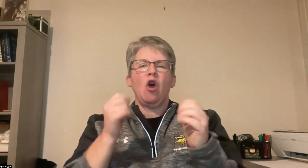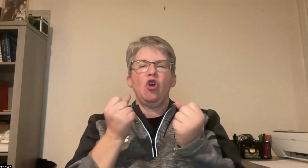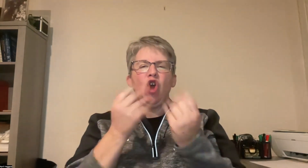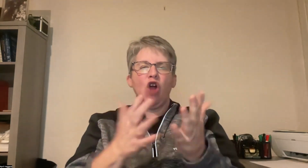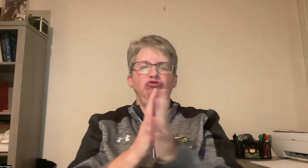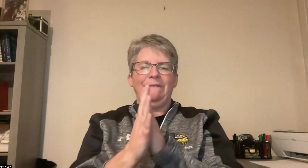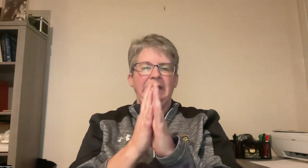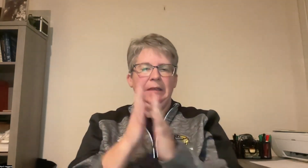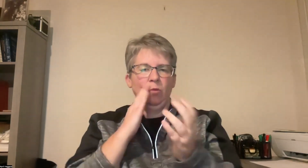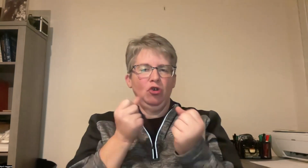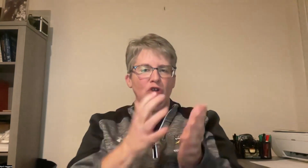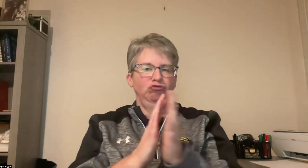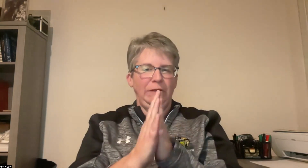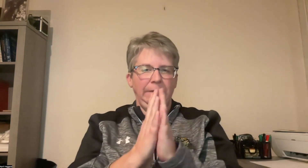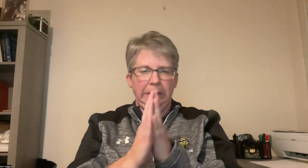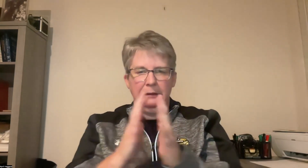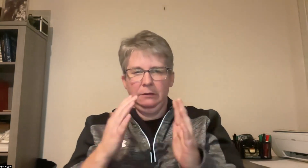Maybe, people have, some comments online.